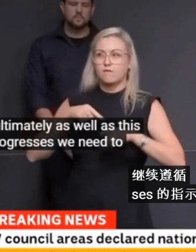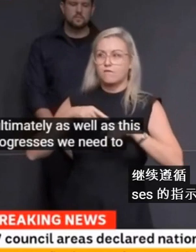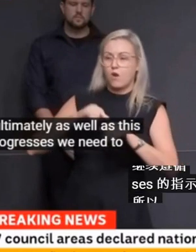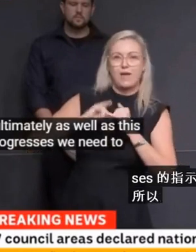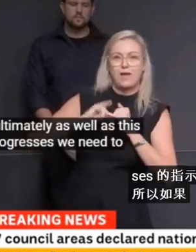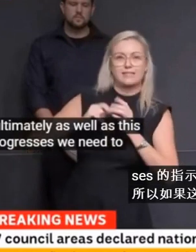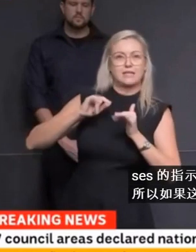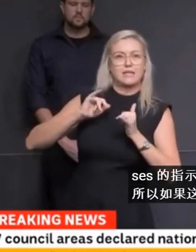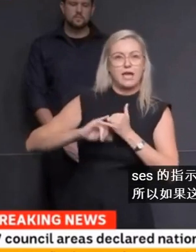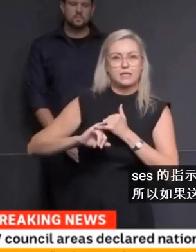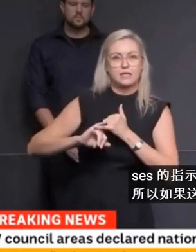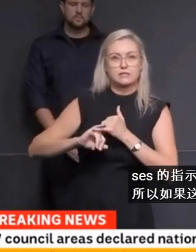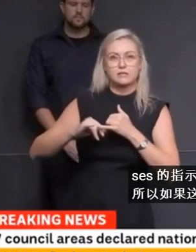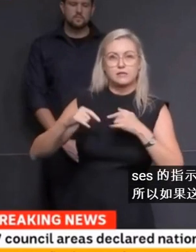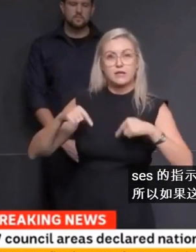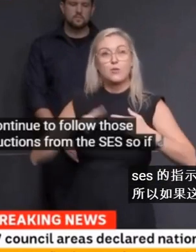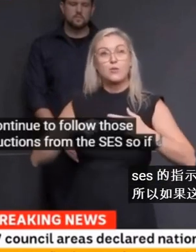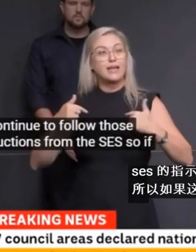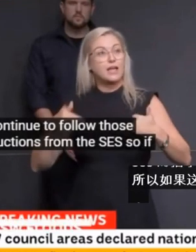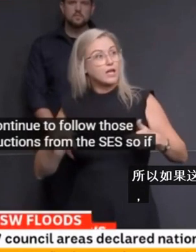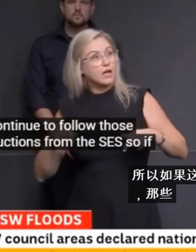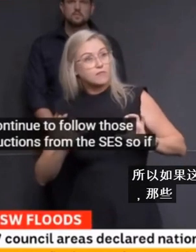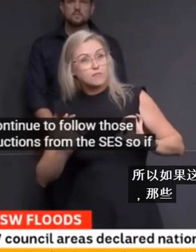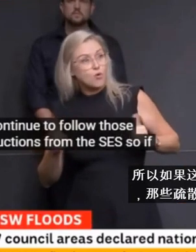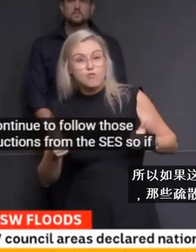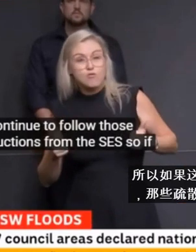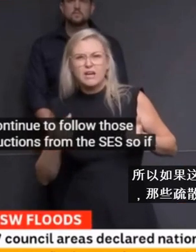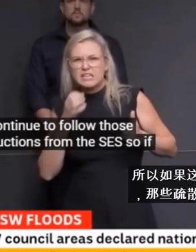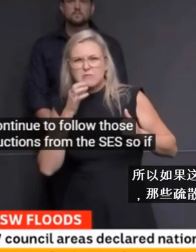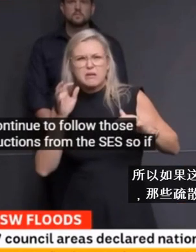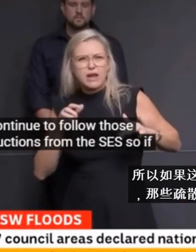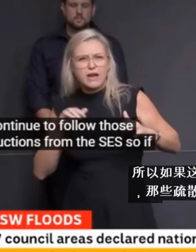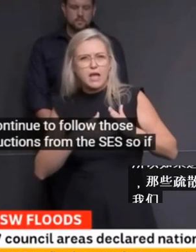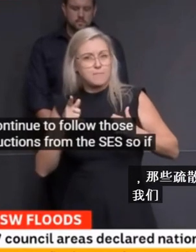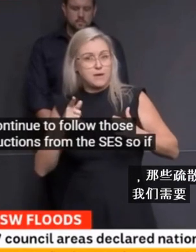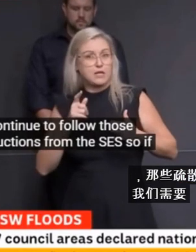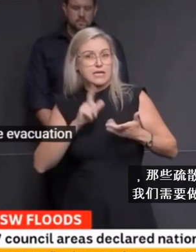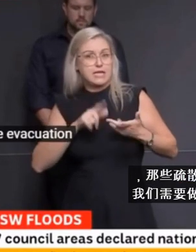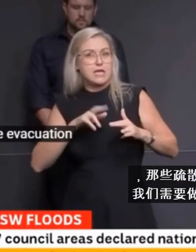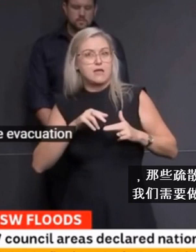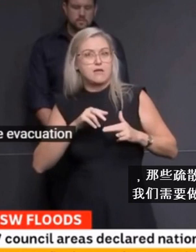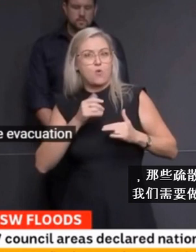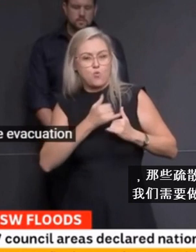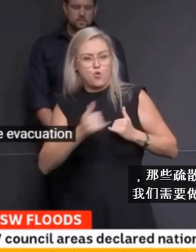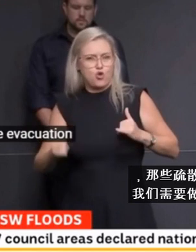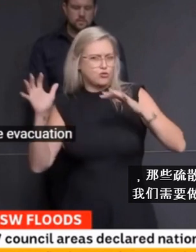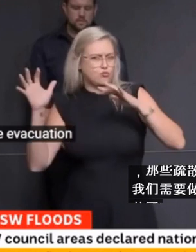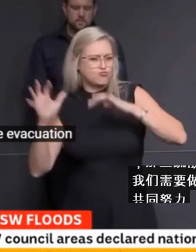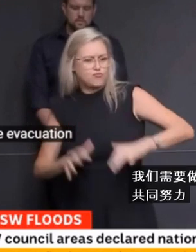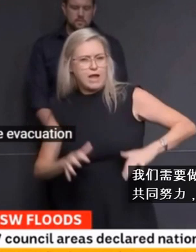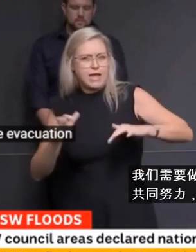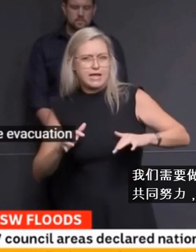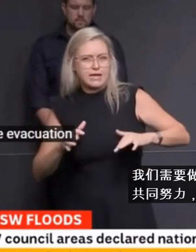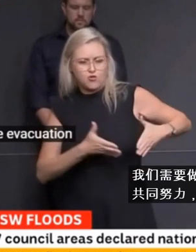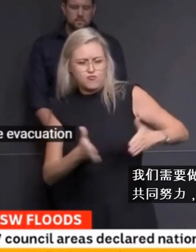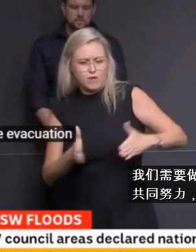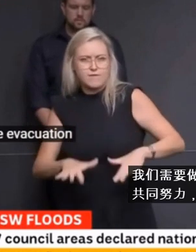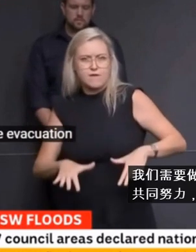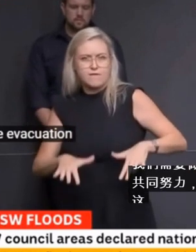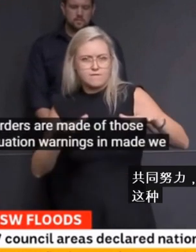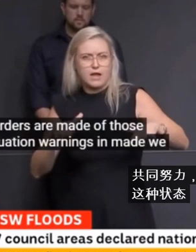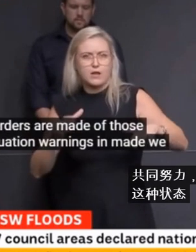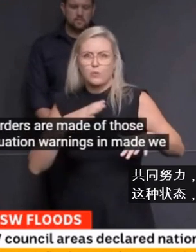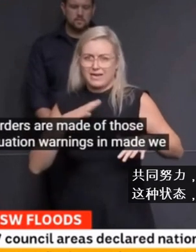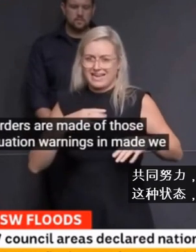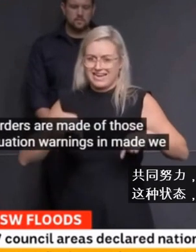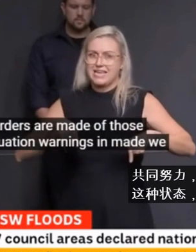SES. So if those evacuation orders are made, if those evacuation warnings are made, we need to get ready. We need to work together to make sure we get